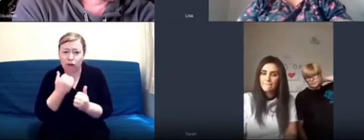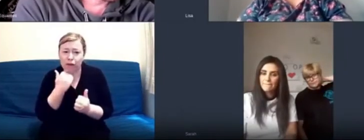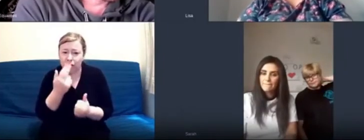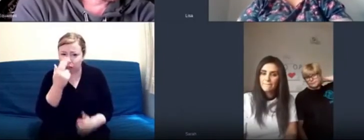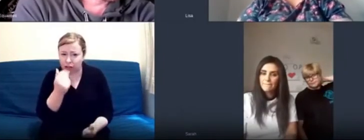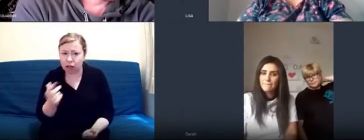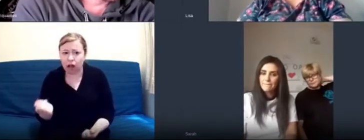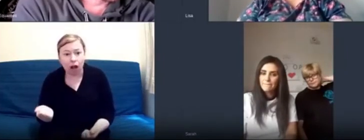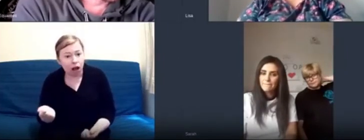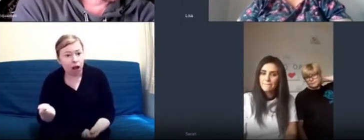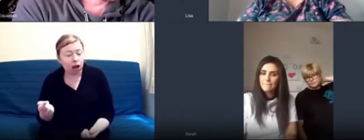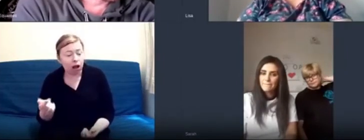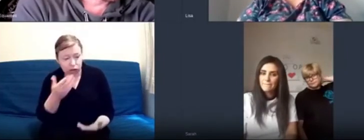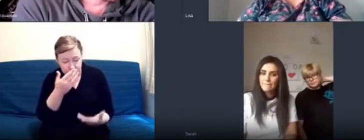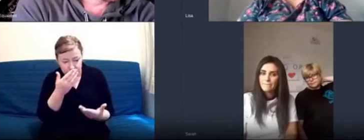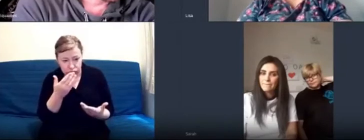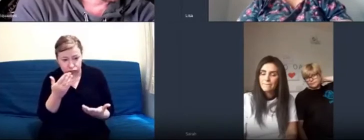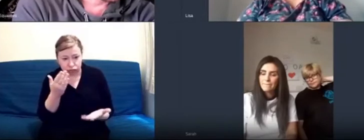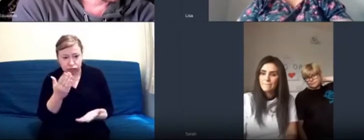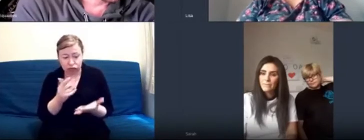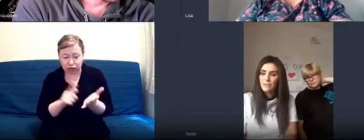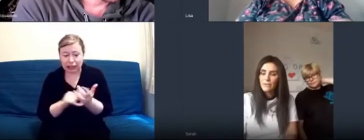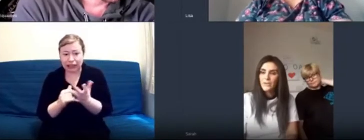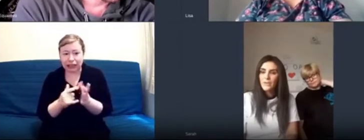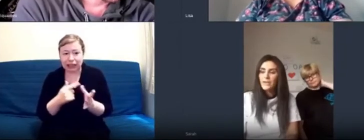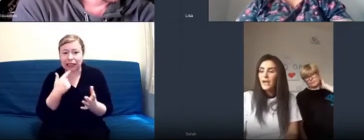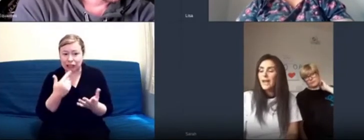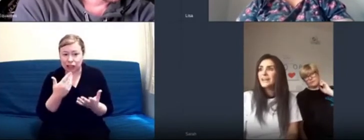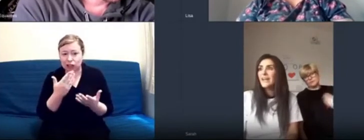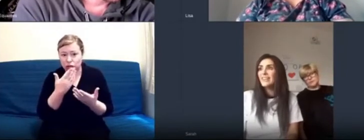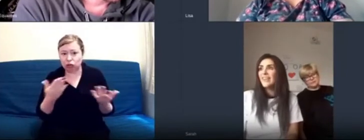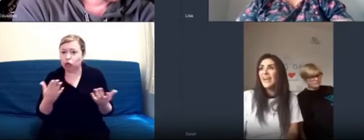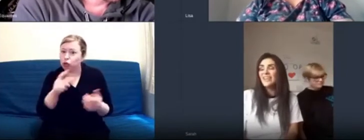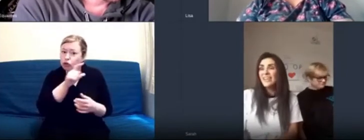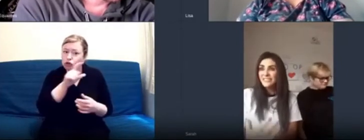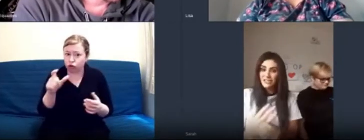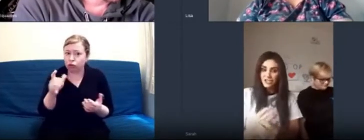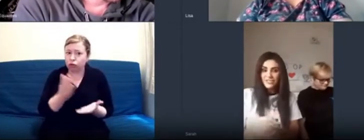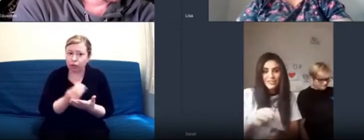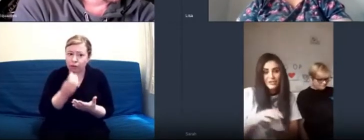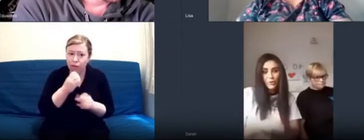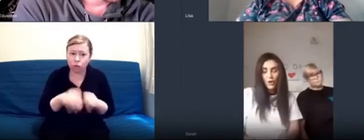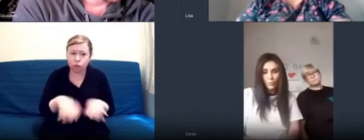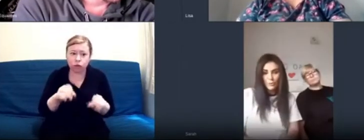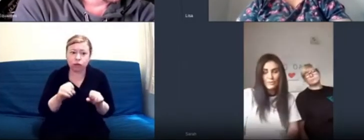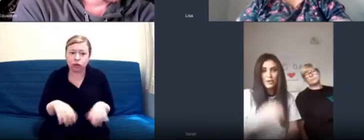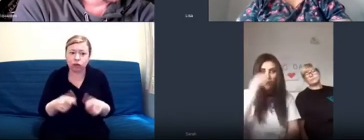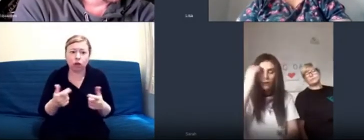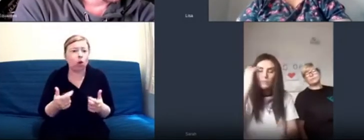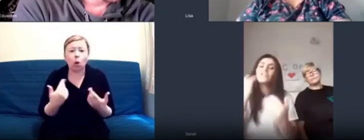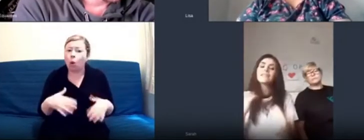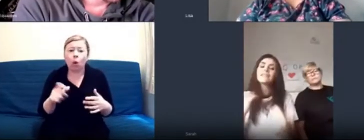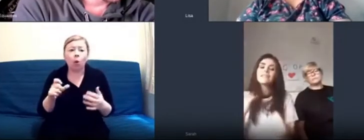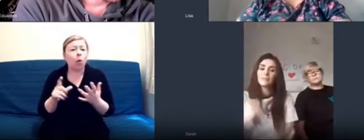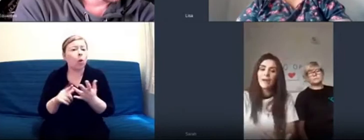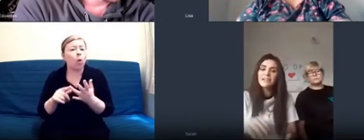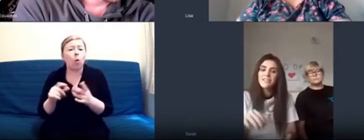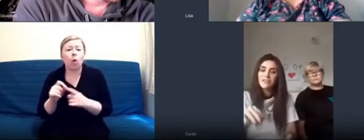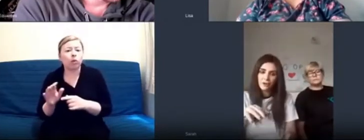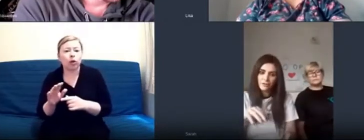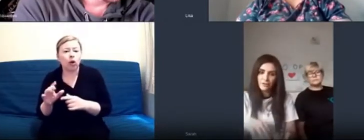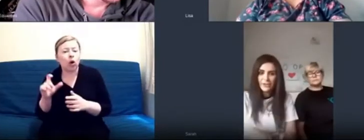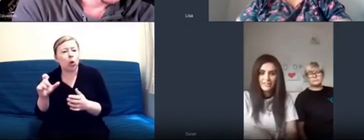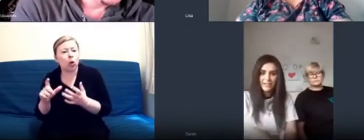It shows you how much shops can have as waste, though. And this isn't just the Co-op. I mean, the Co-op are trying